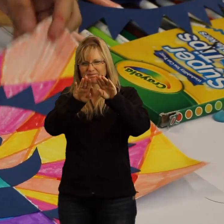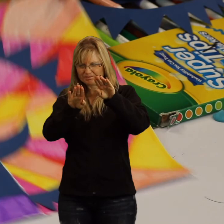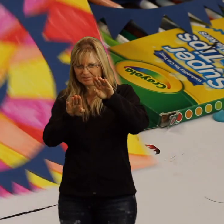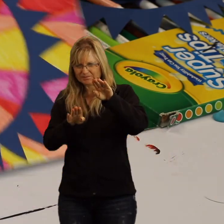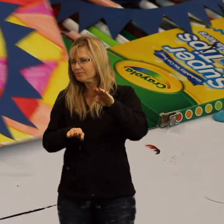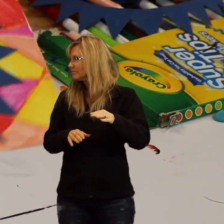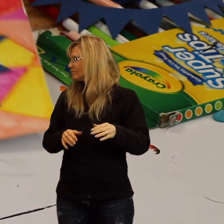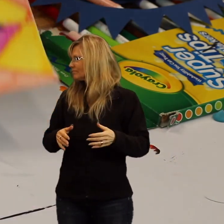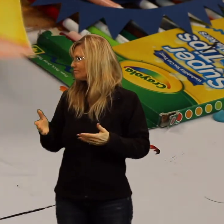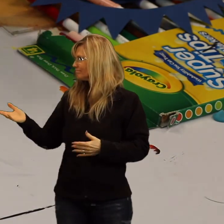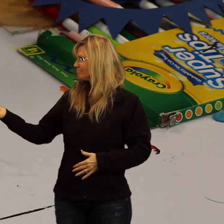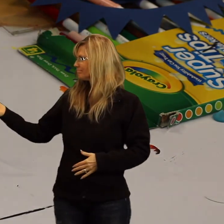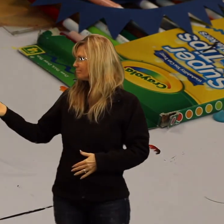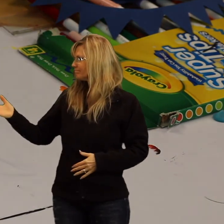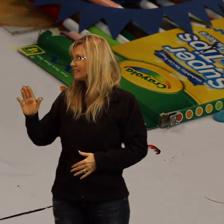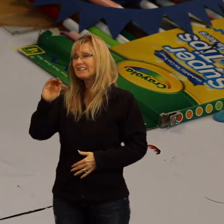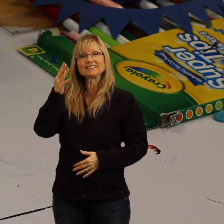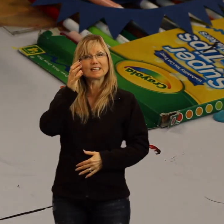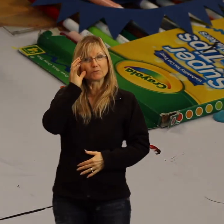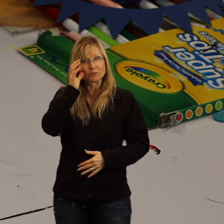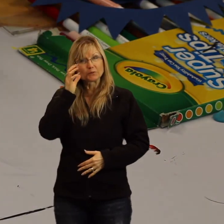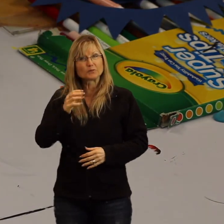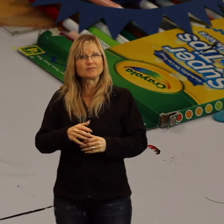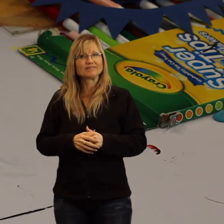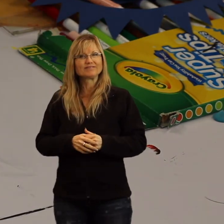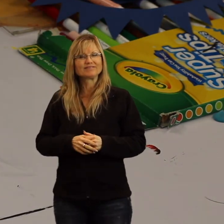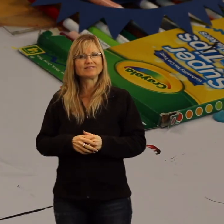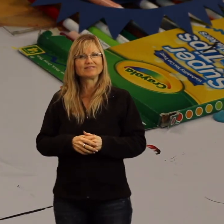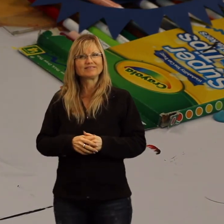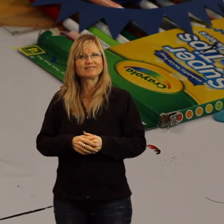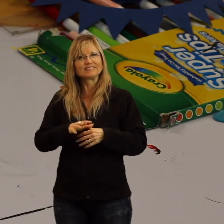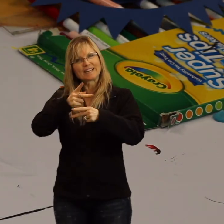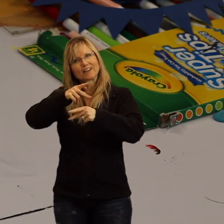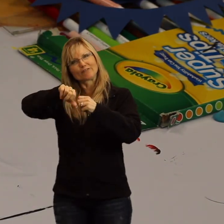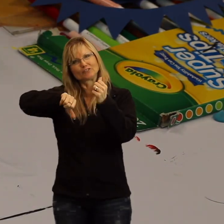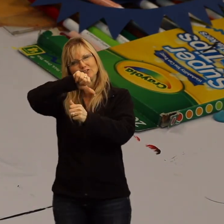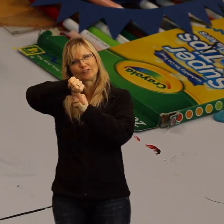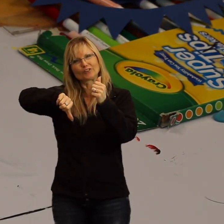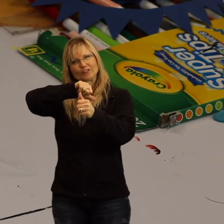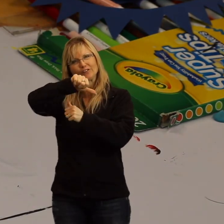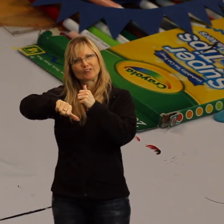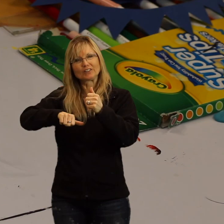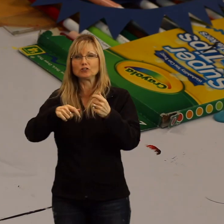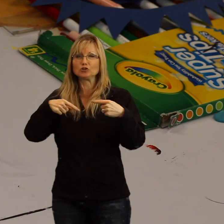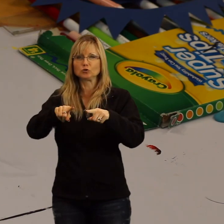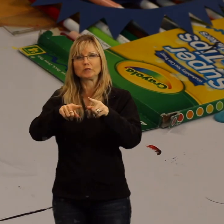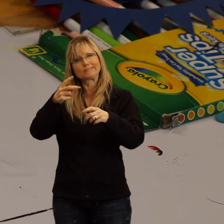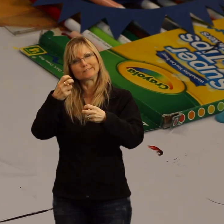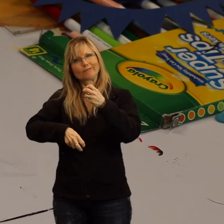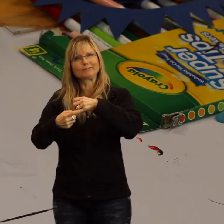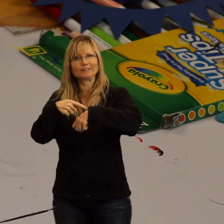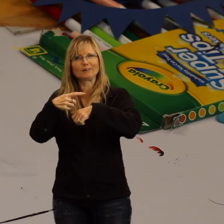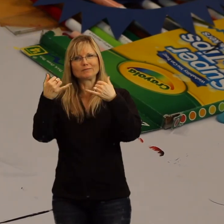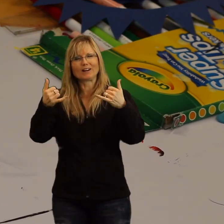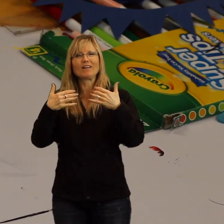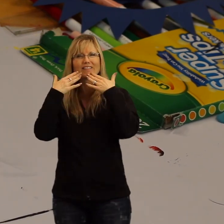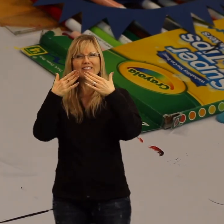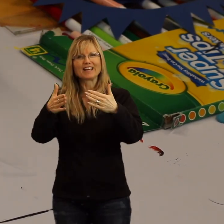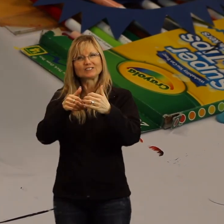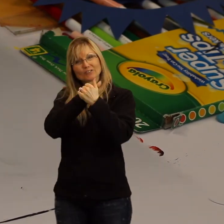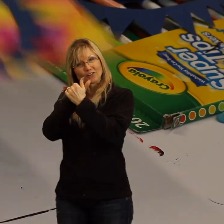And then you have your sun and moon taking care of each other in these tough times. Thanks for